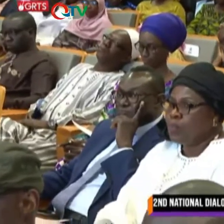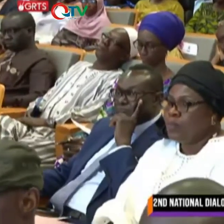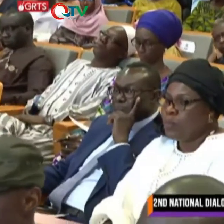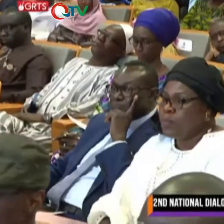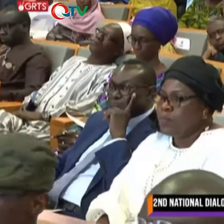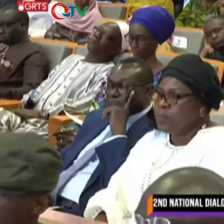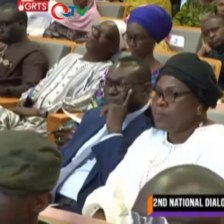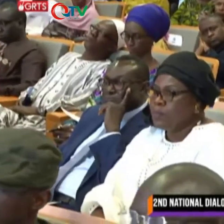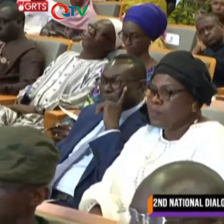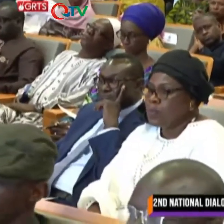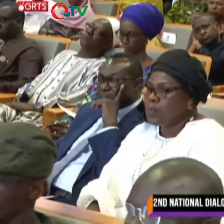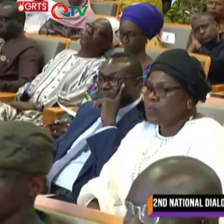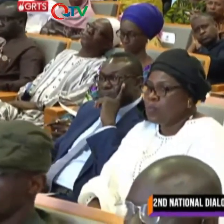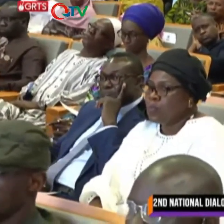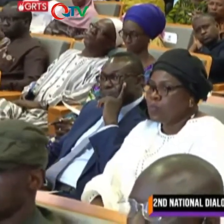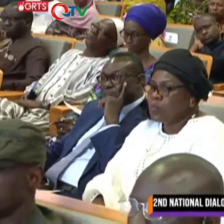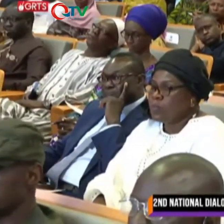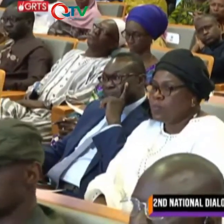anniversary.